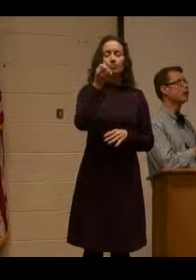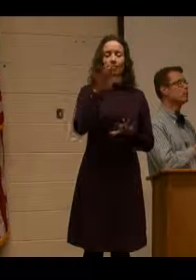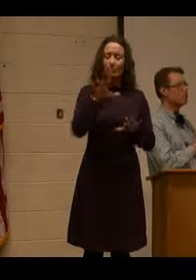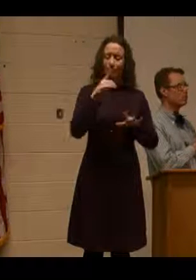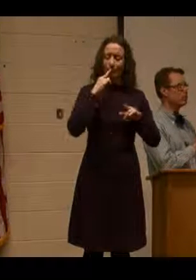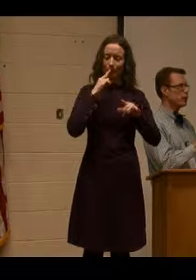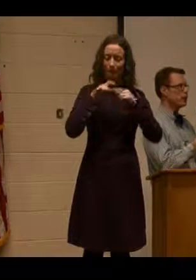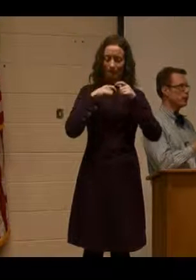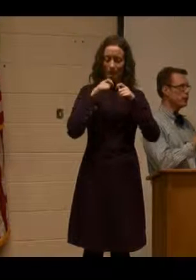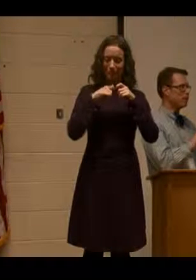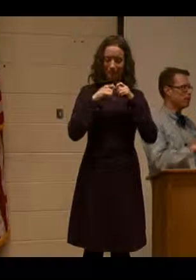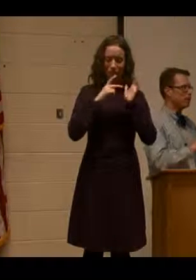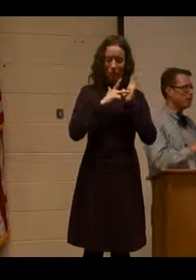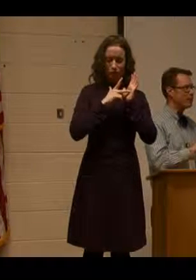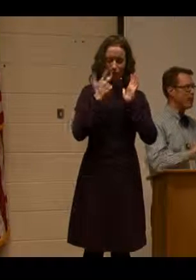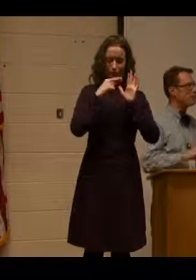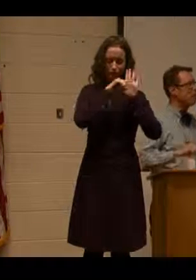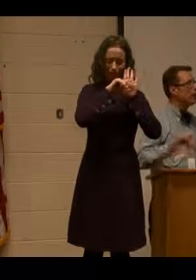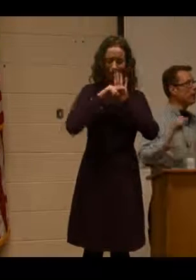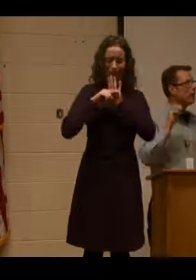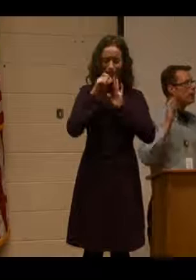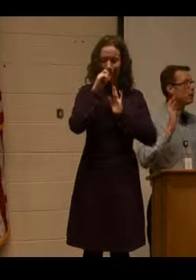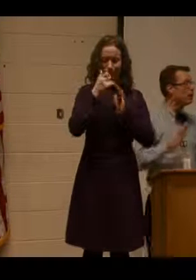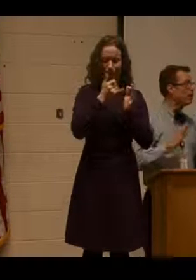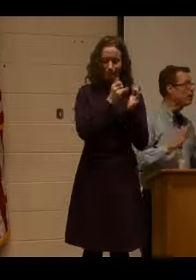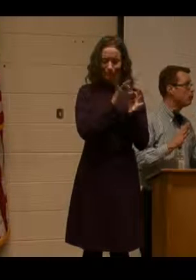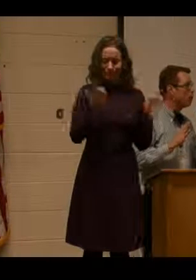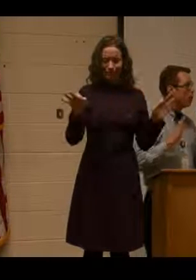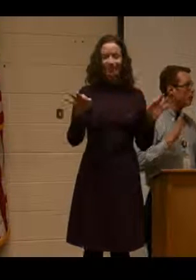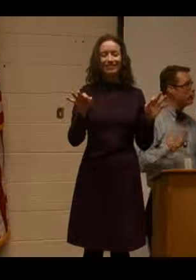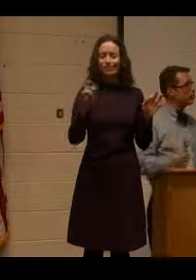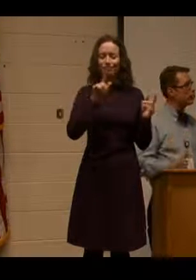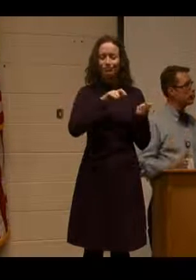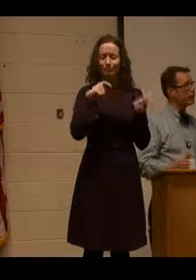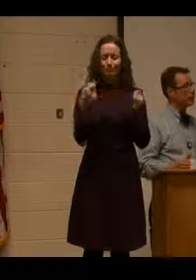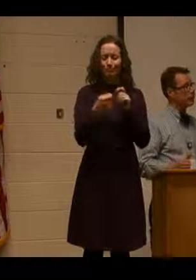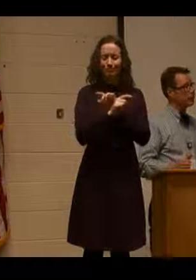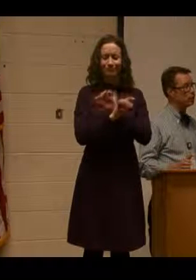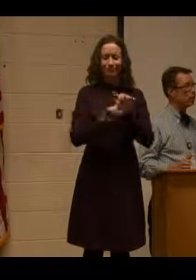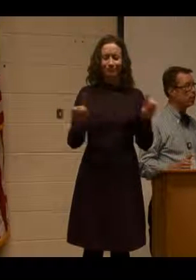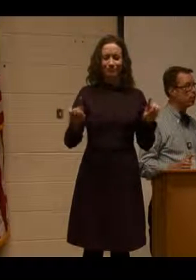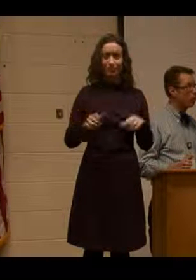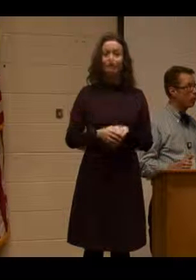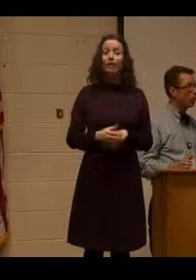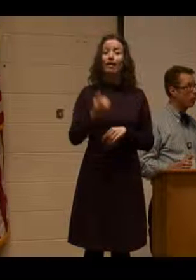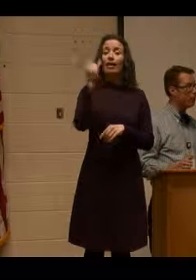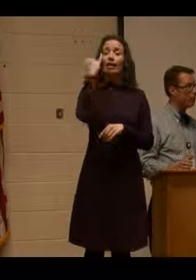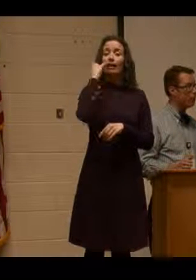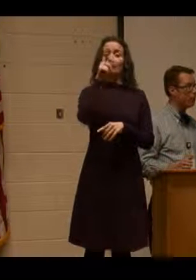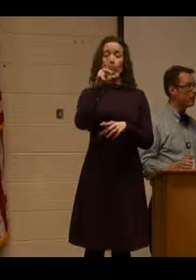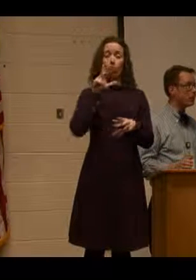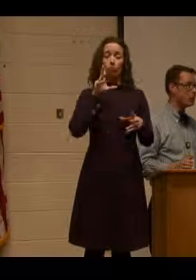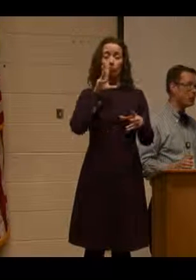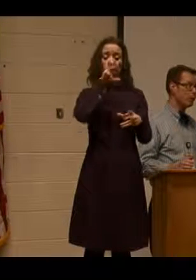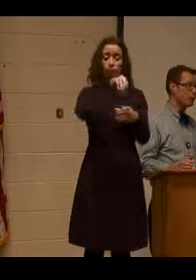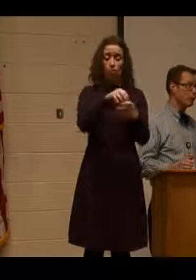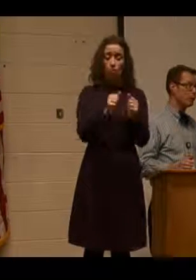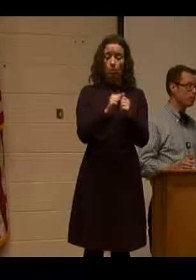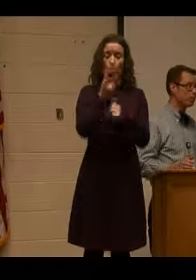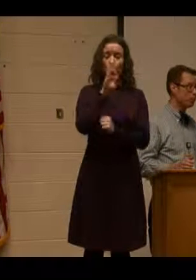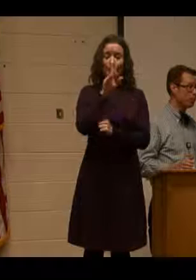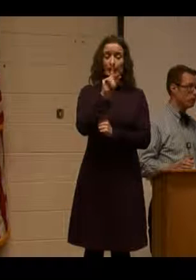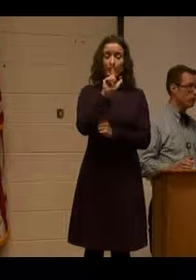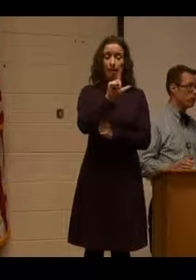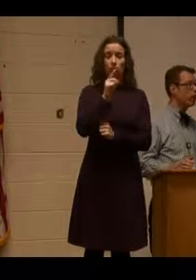rephrase that. If you are entering the Bridges to Life program and we're withholding your diploma, you